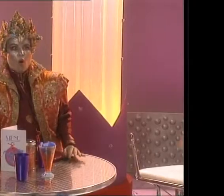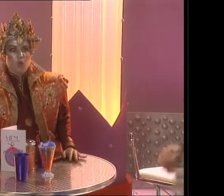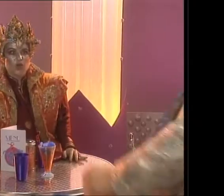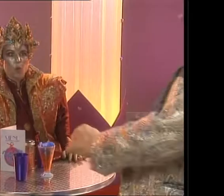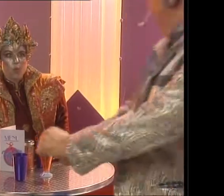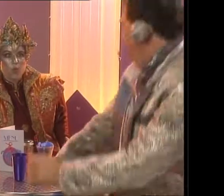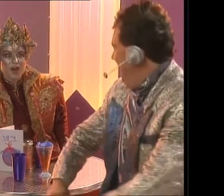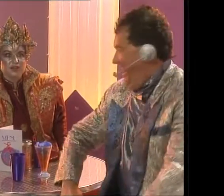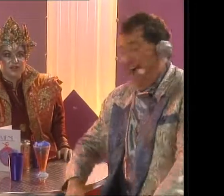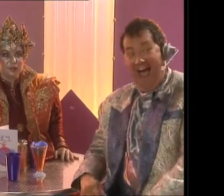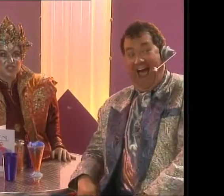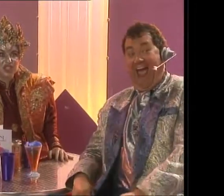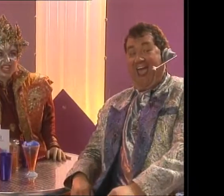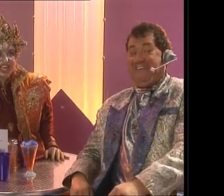What a wonderful machine!